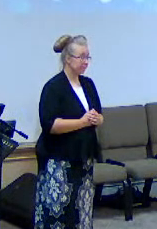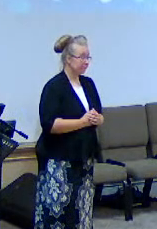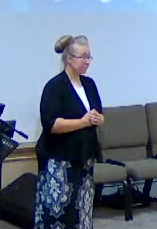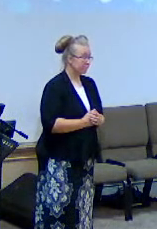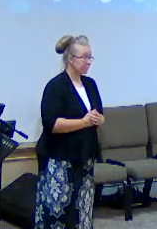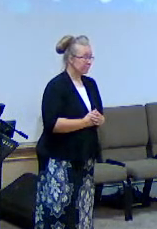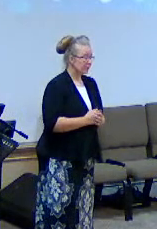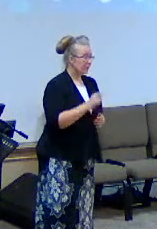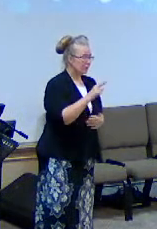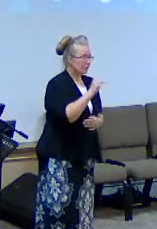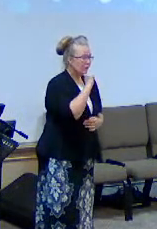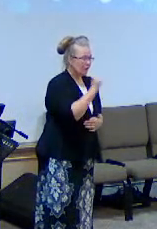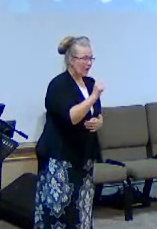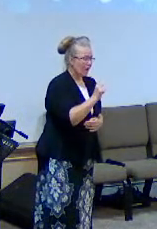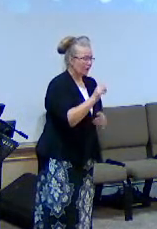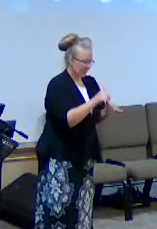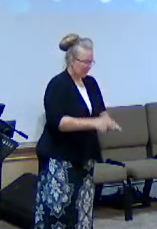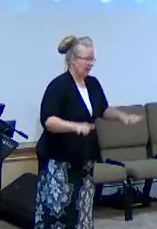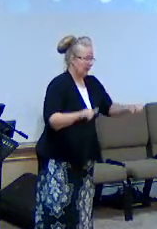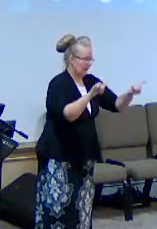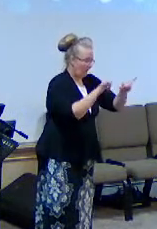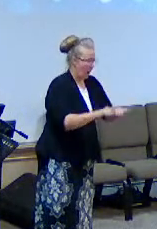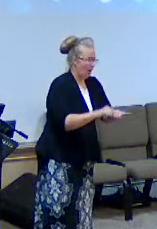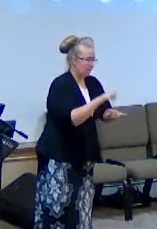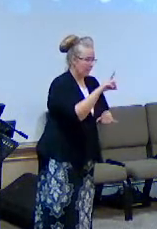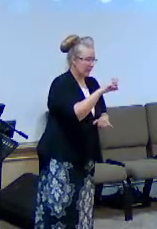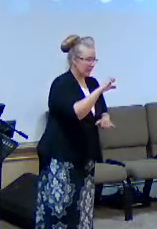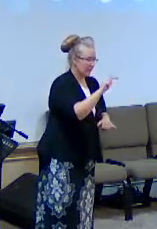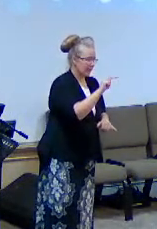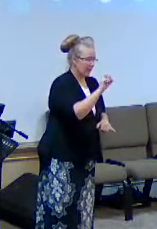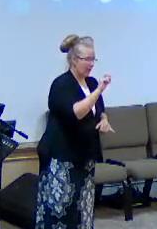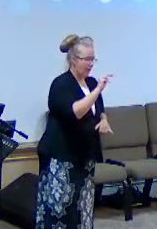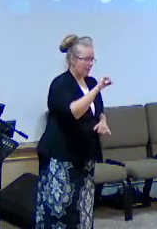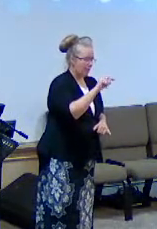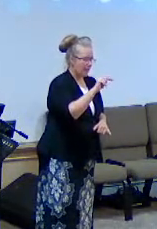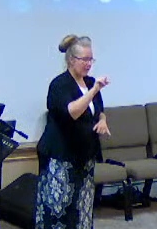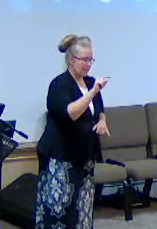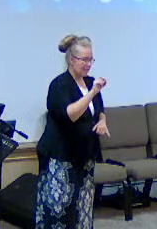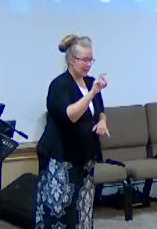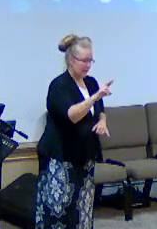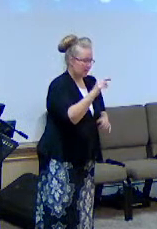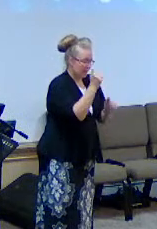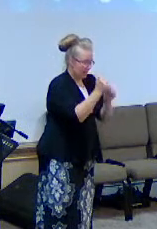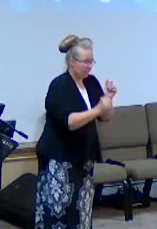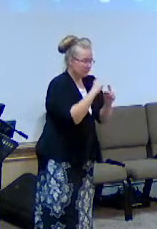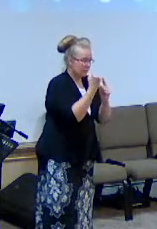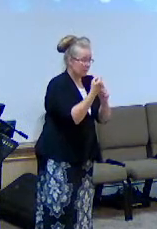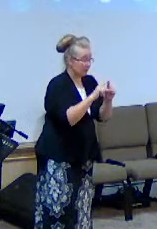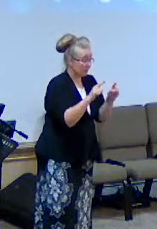you're not the common denominator in every situation, but you have been a few times.